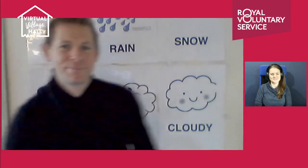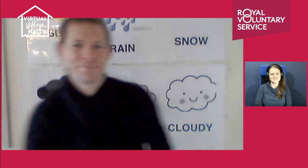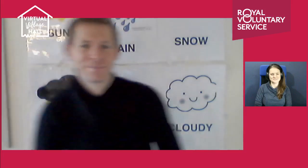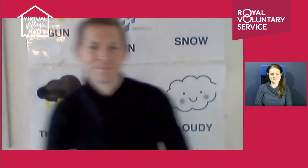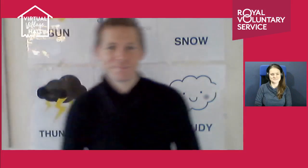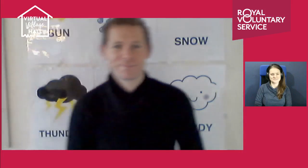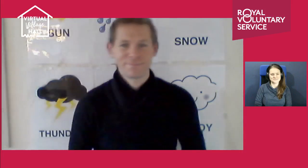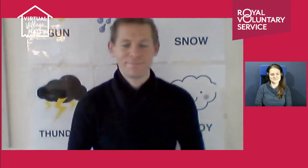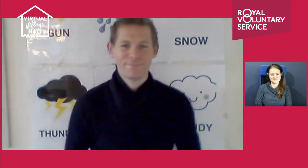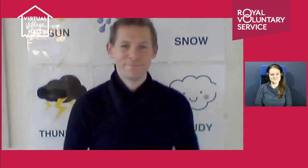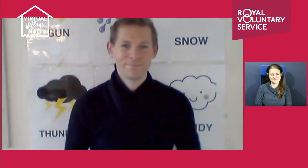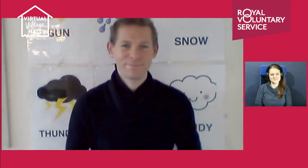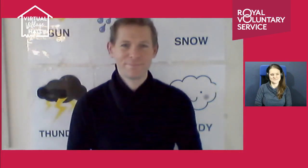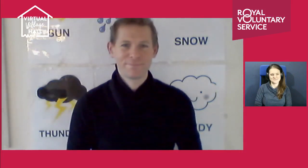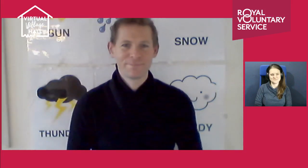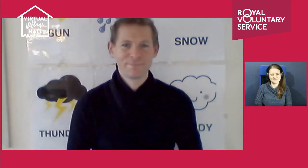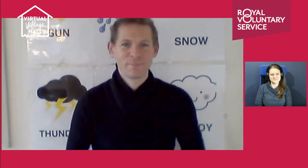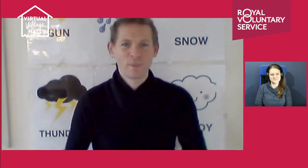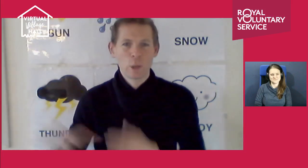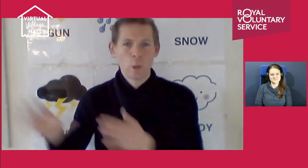Wind.